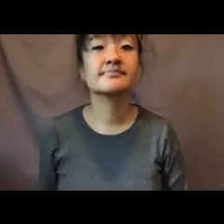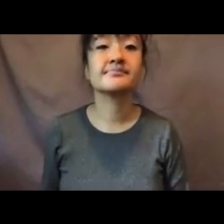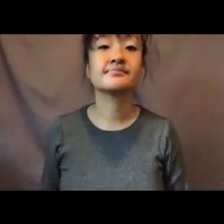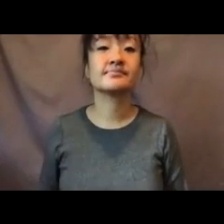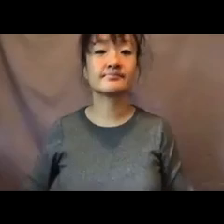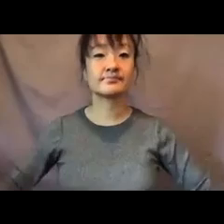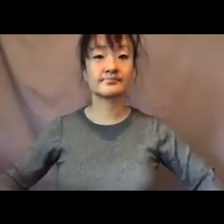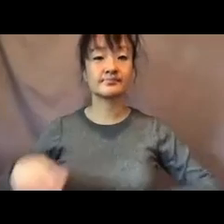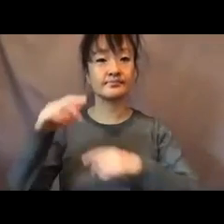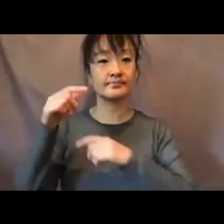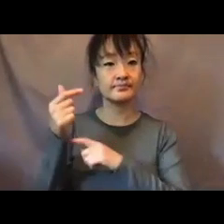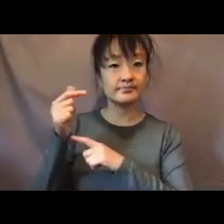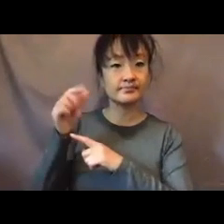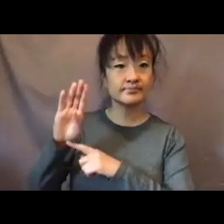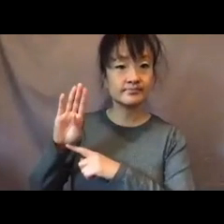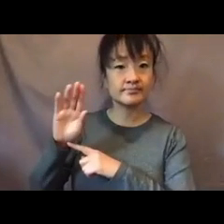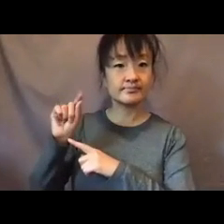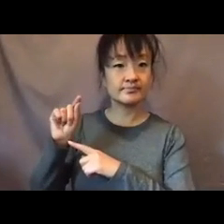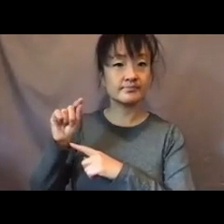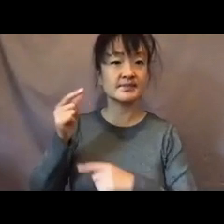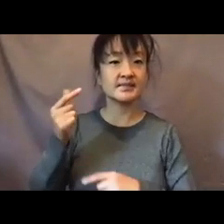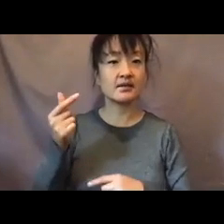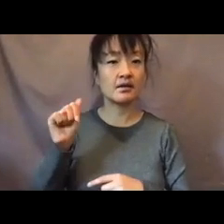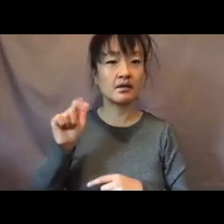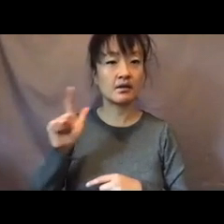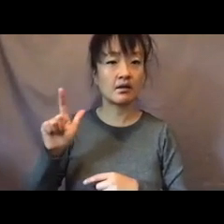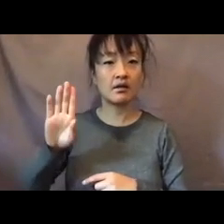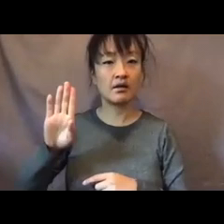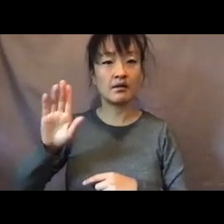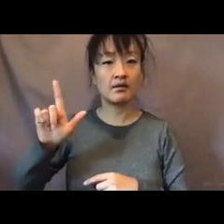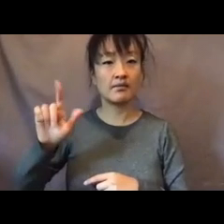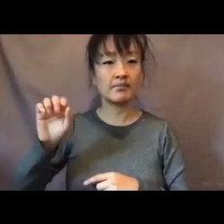Gallbladder 20 is sort of at the high point of this sort of space between